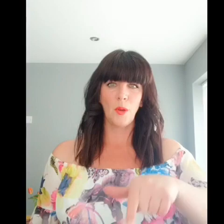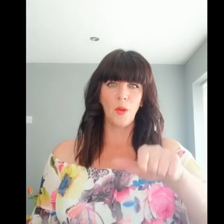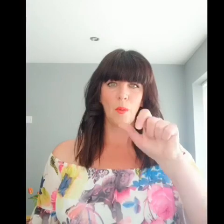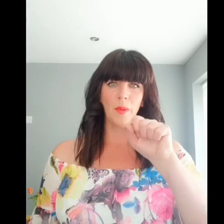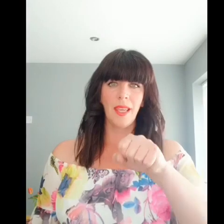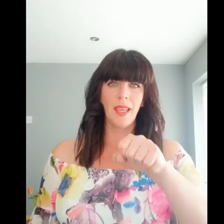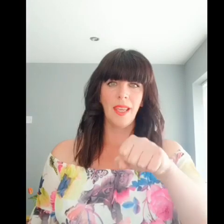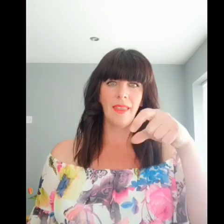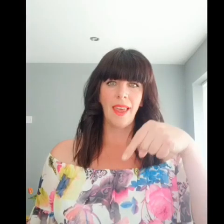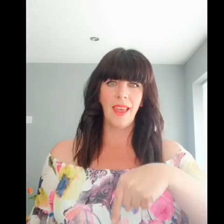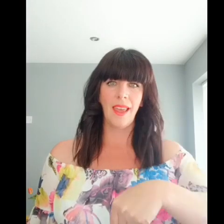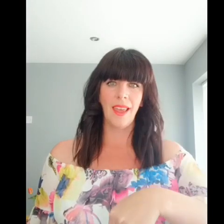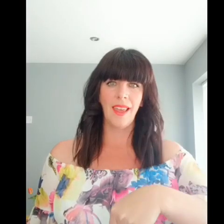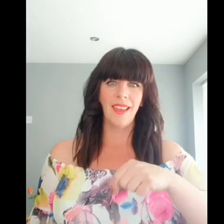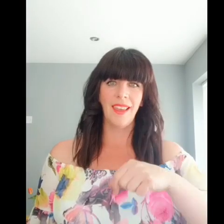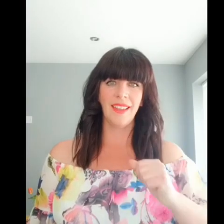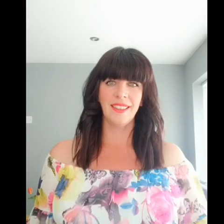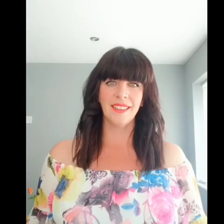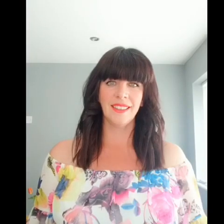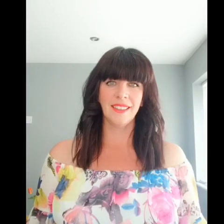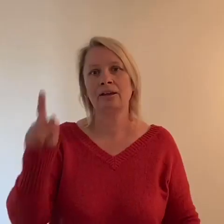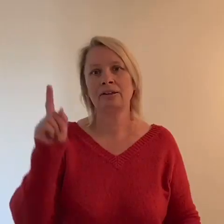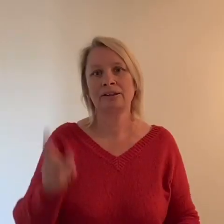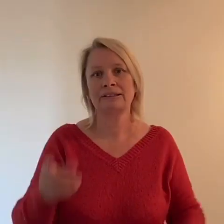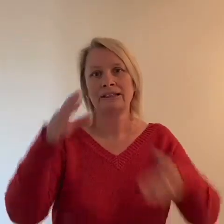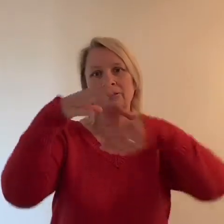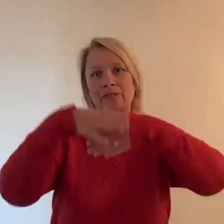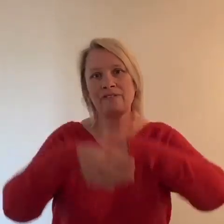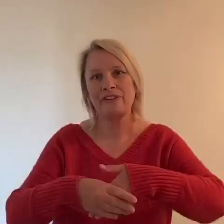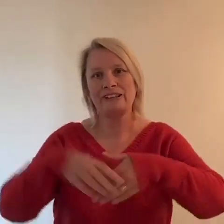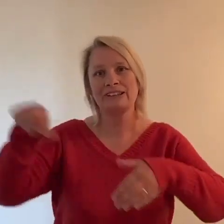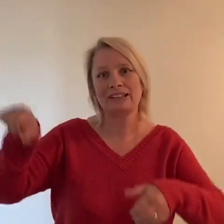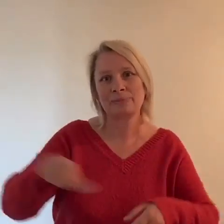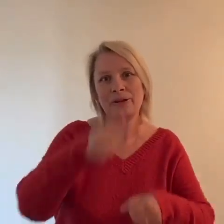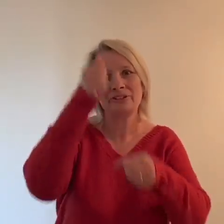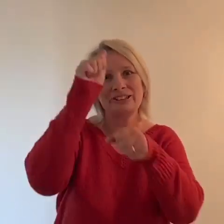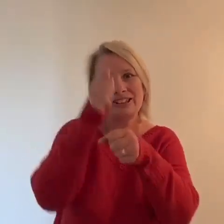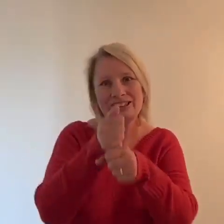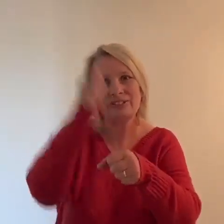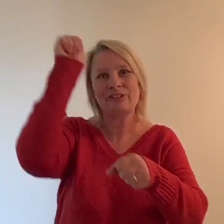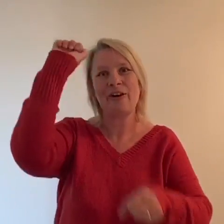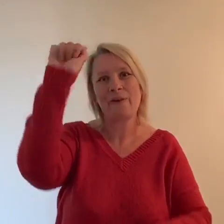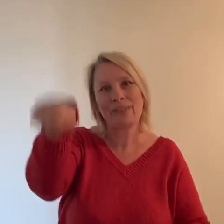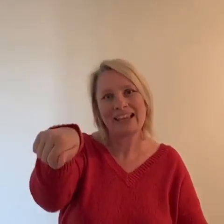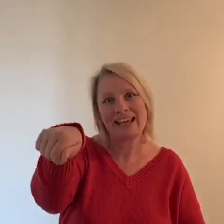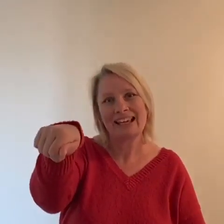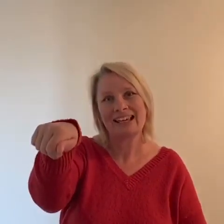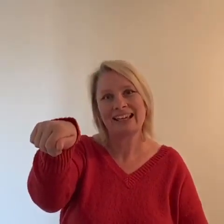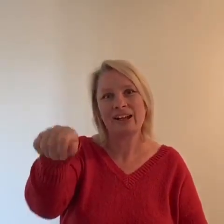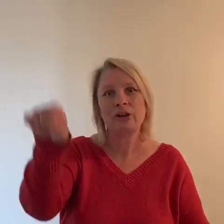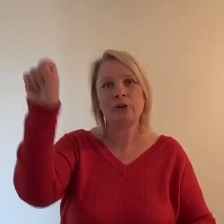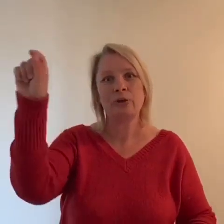you'll be there. Cause that's what friends are supposed to do, oh yeah.